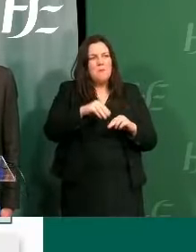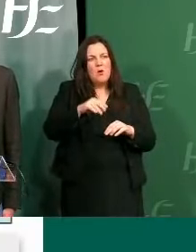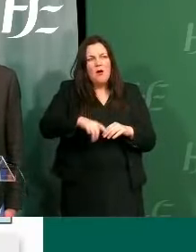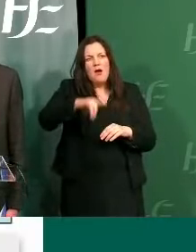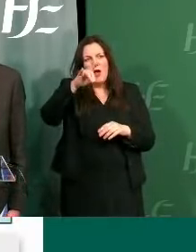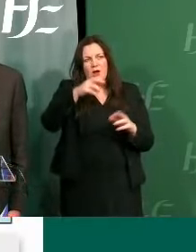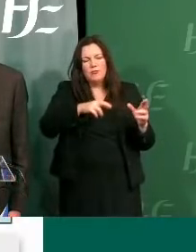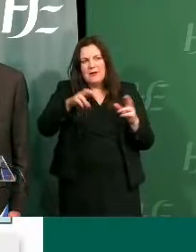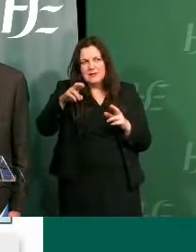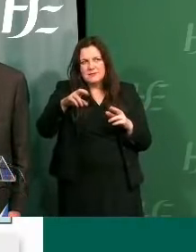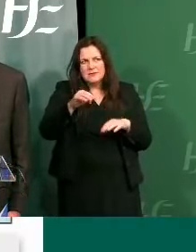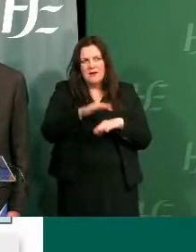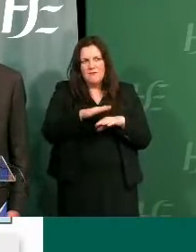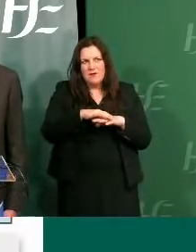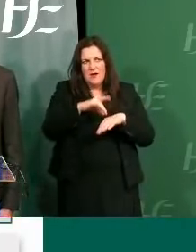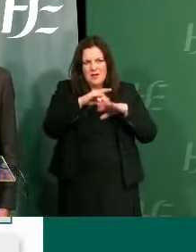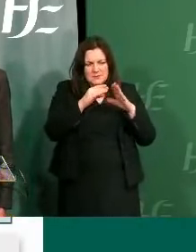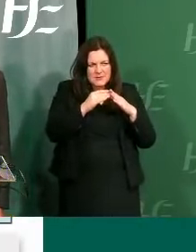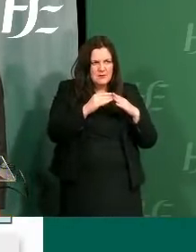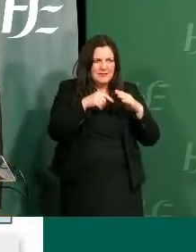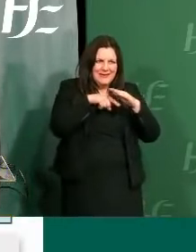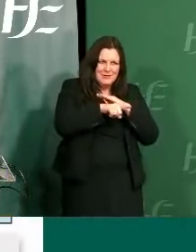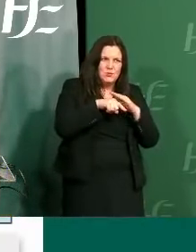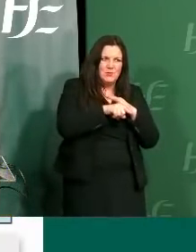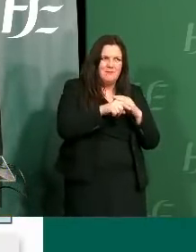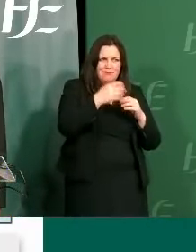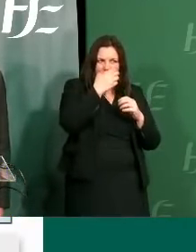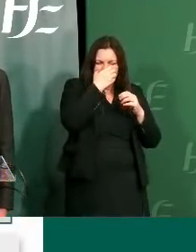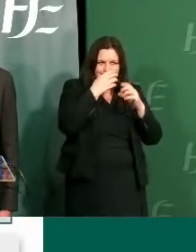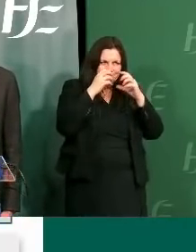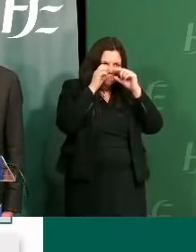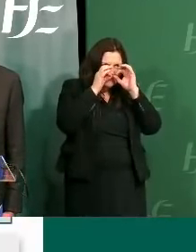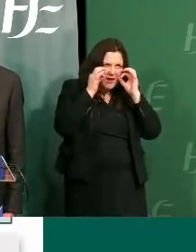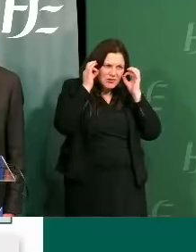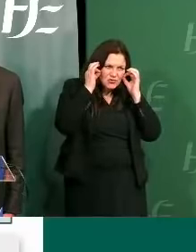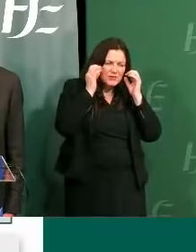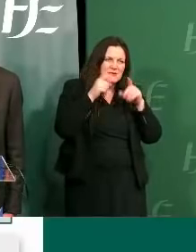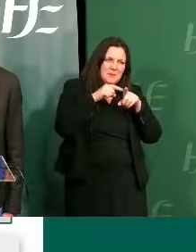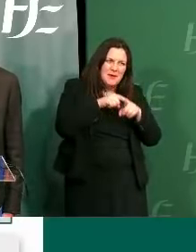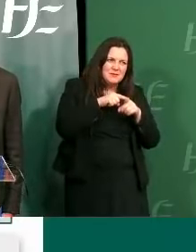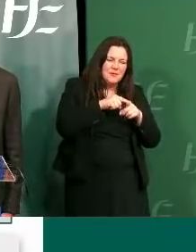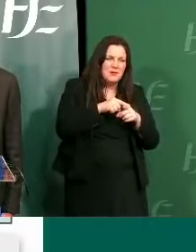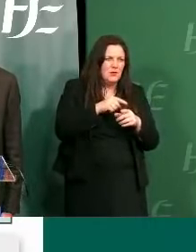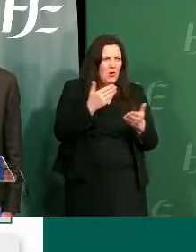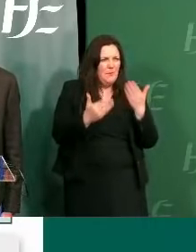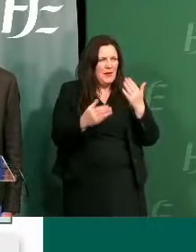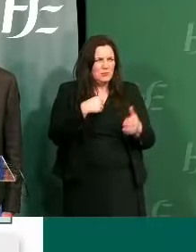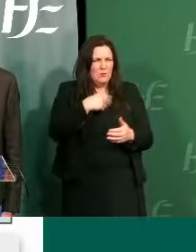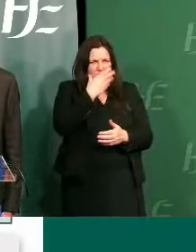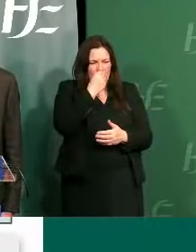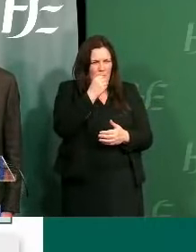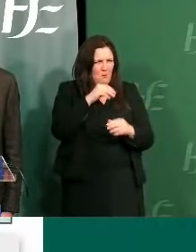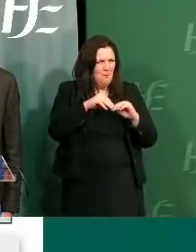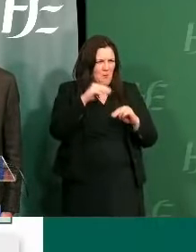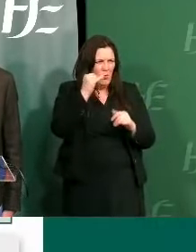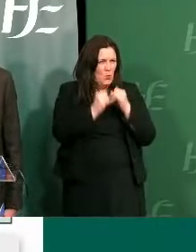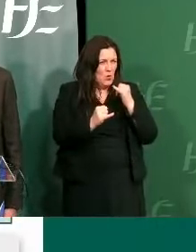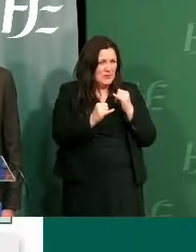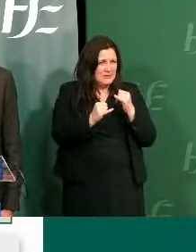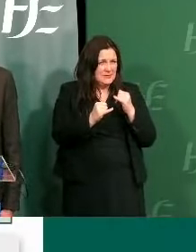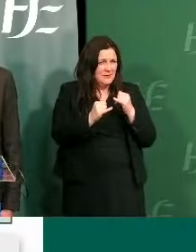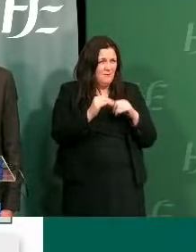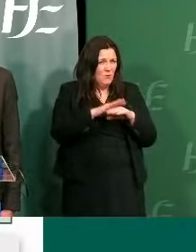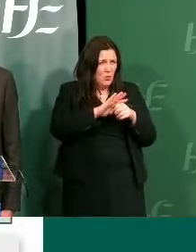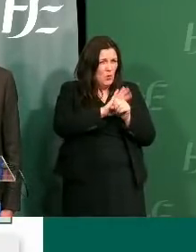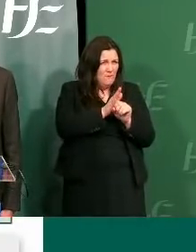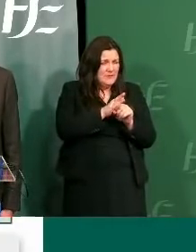of hospitalization and oxygen dependency in ICU, much compared to flu or any other cases, a much more severe disease. And that remains the